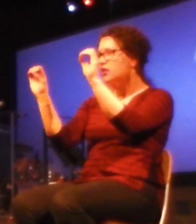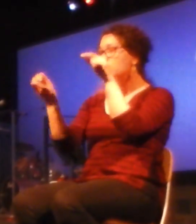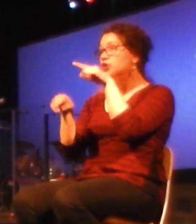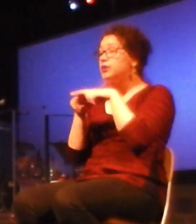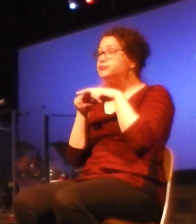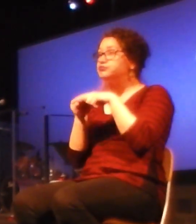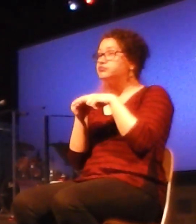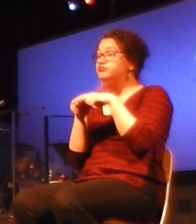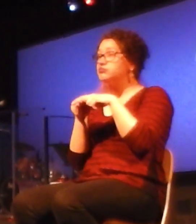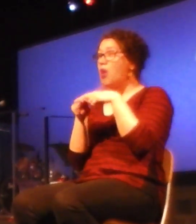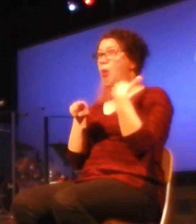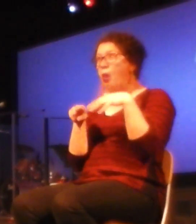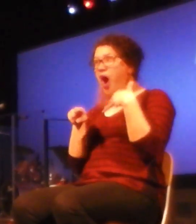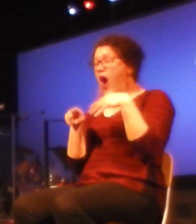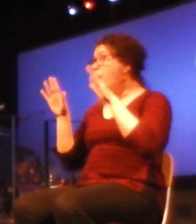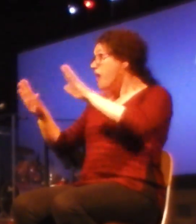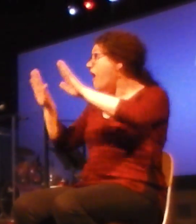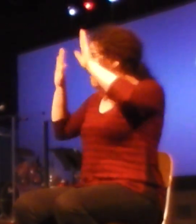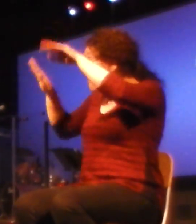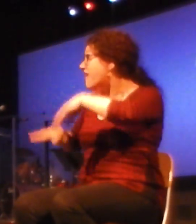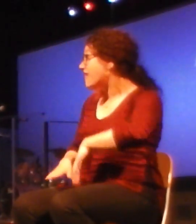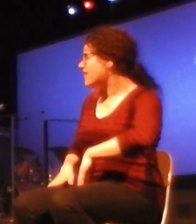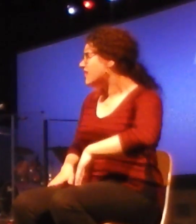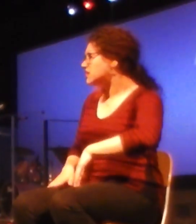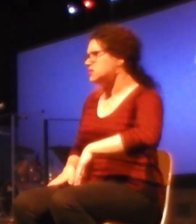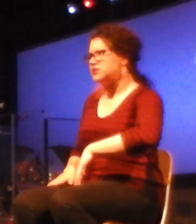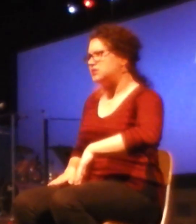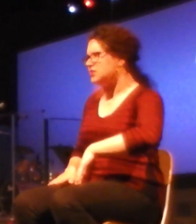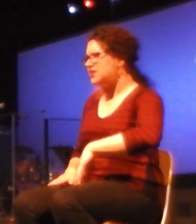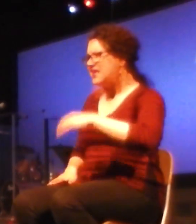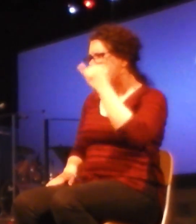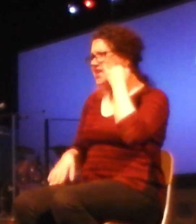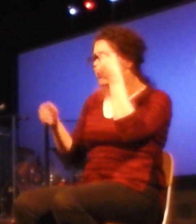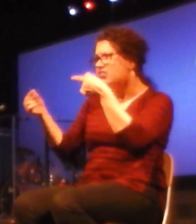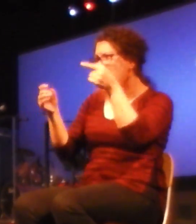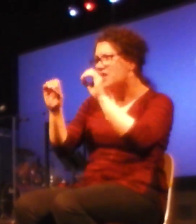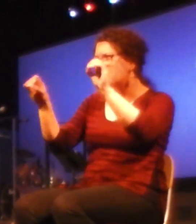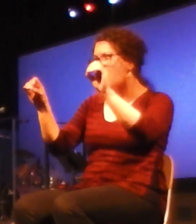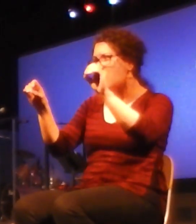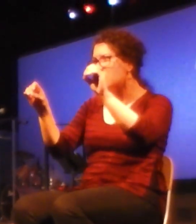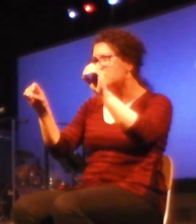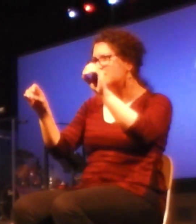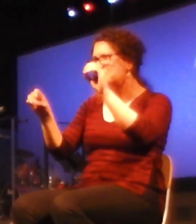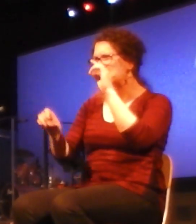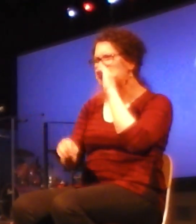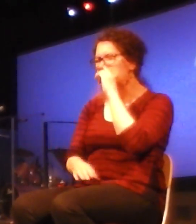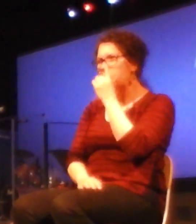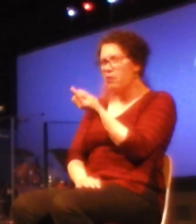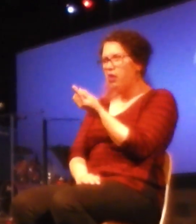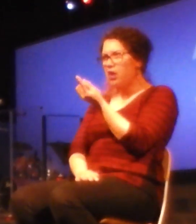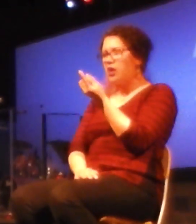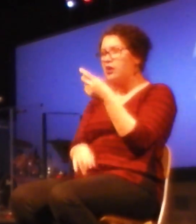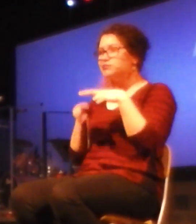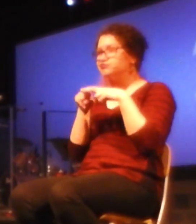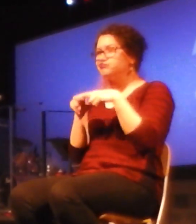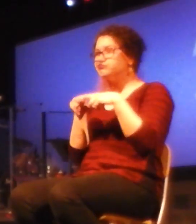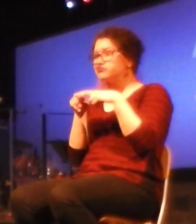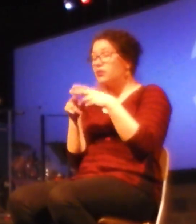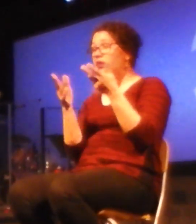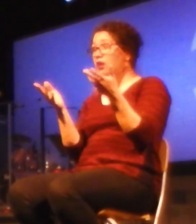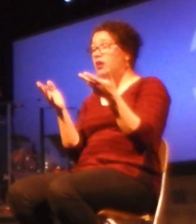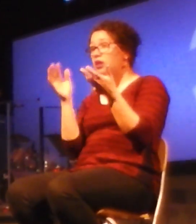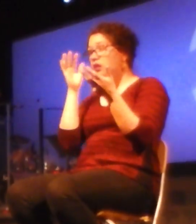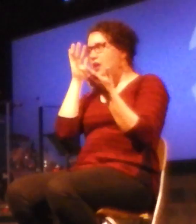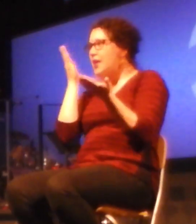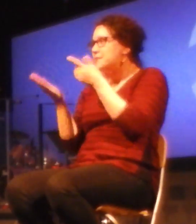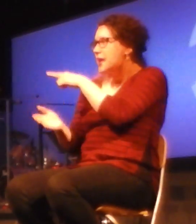awesome. You don't. Like, those are the worst movies, aren't they? And you might not know, you might not realize, oh, that's why that movie wasn't